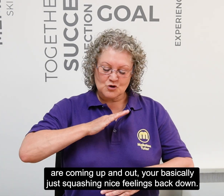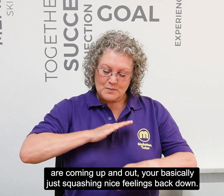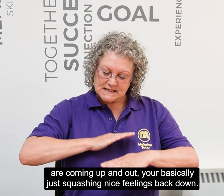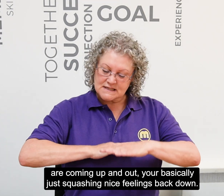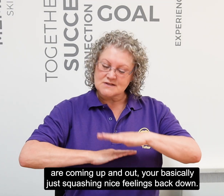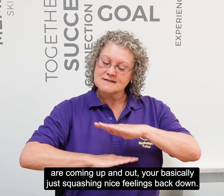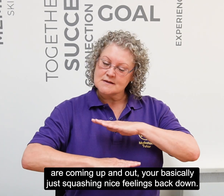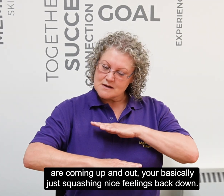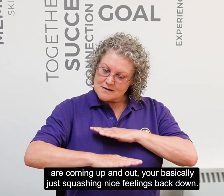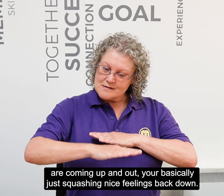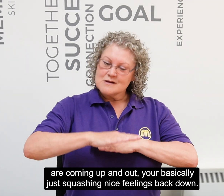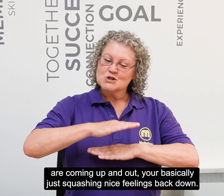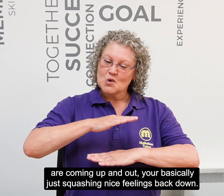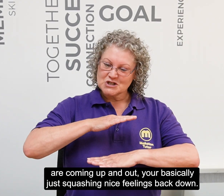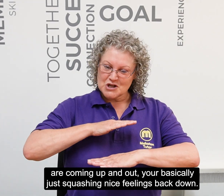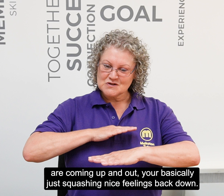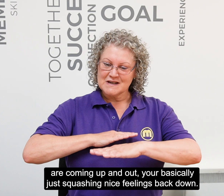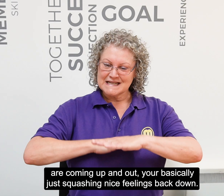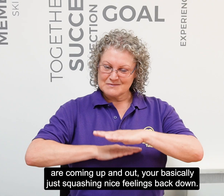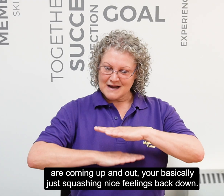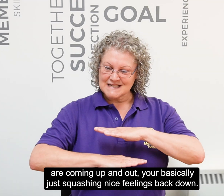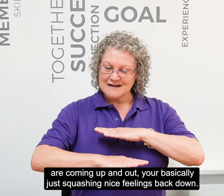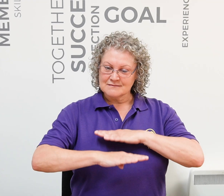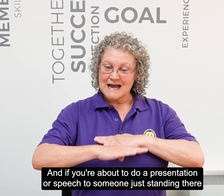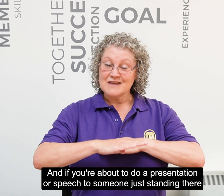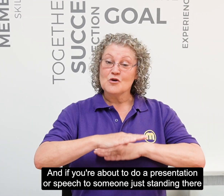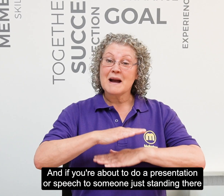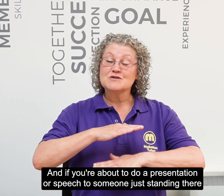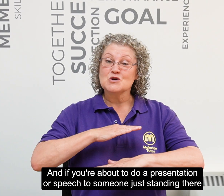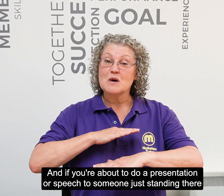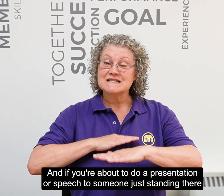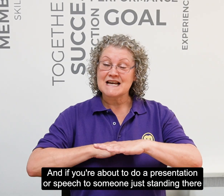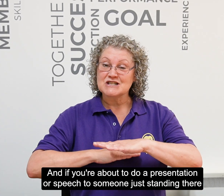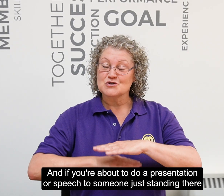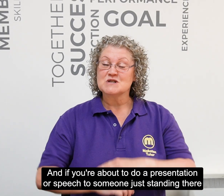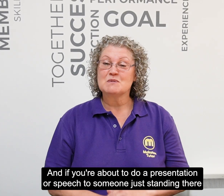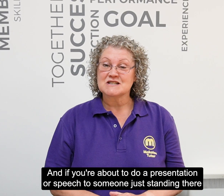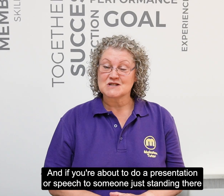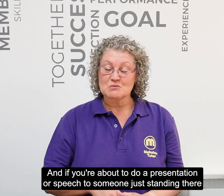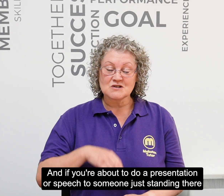you're basically just squashing those feelings back down. And if you're about to do a presentation or a speech to someone,